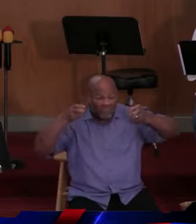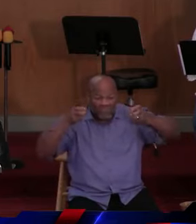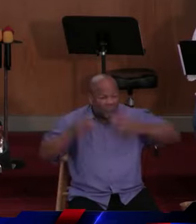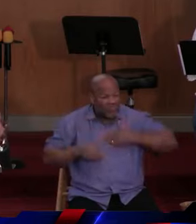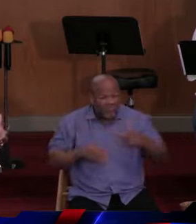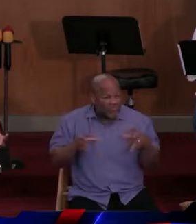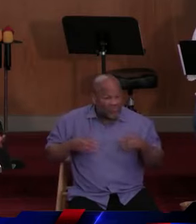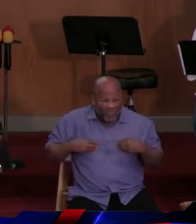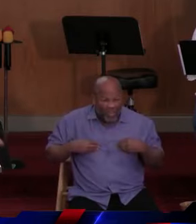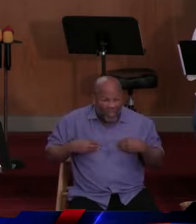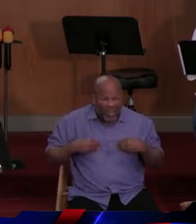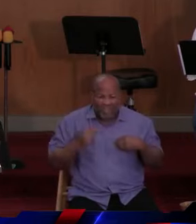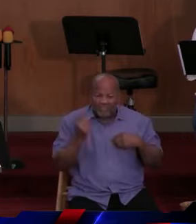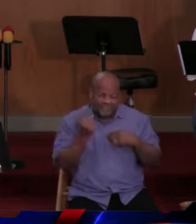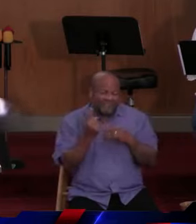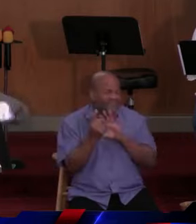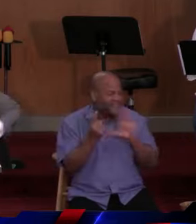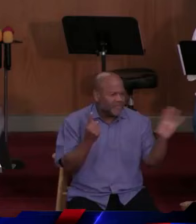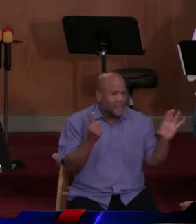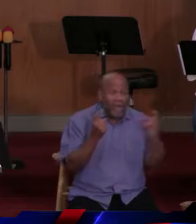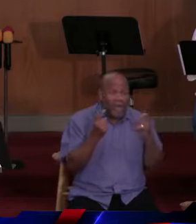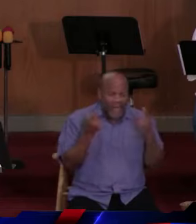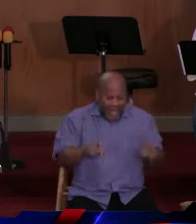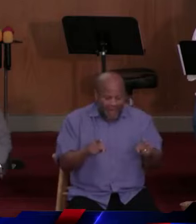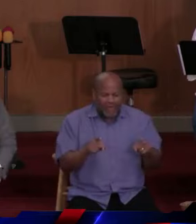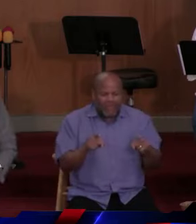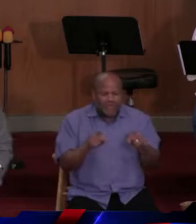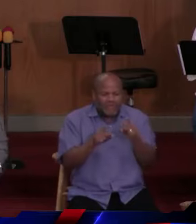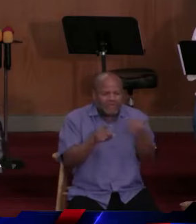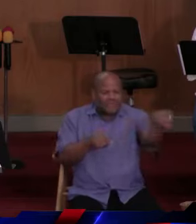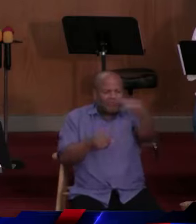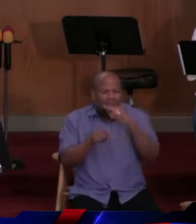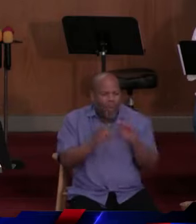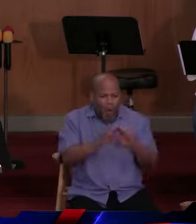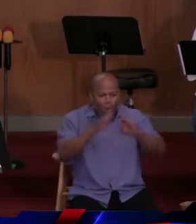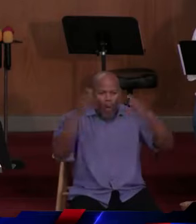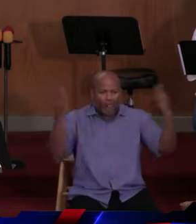up and constrain him to stay with you,